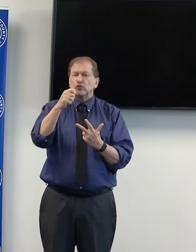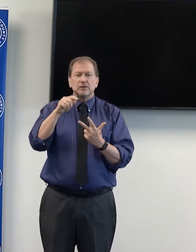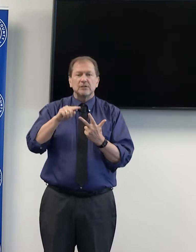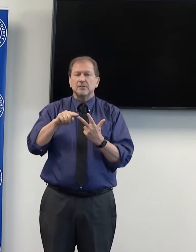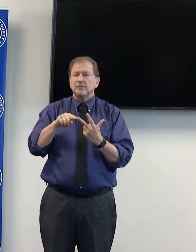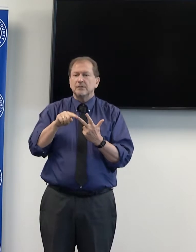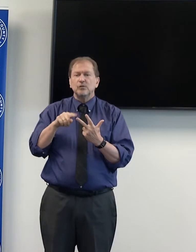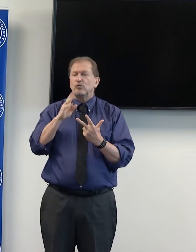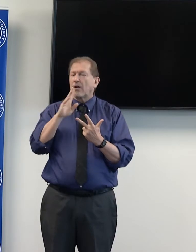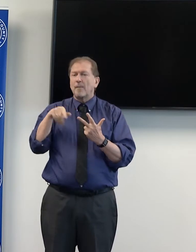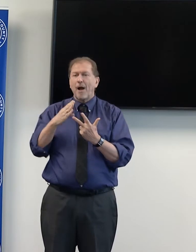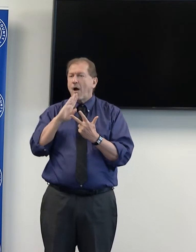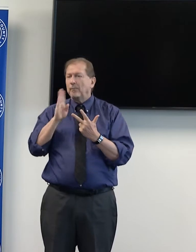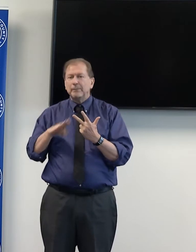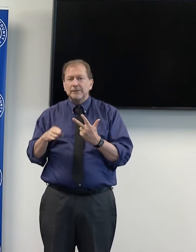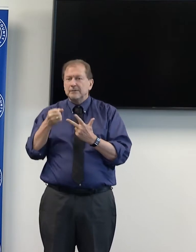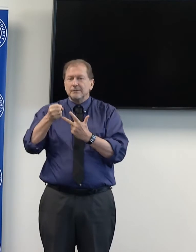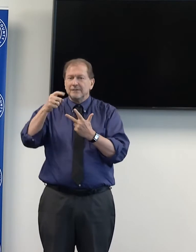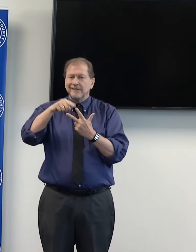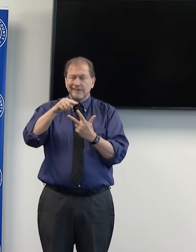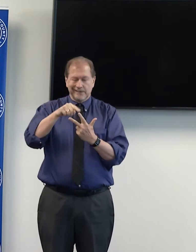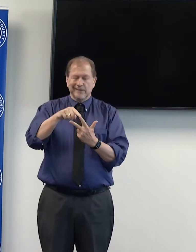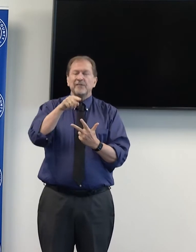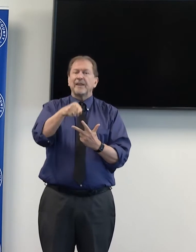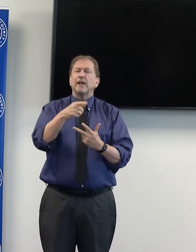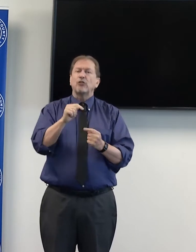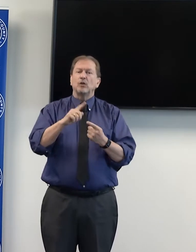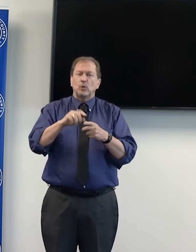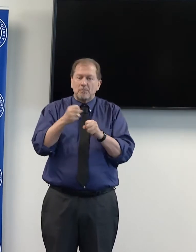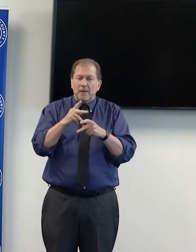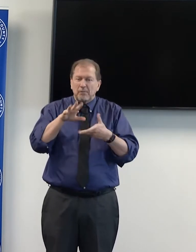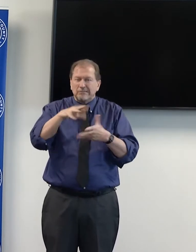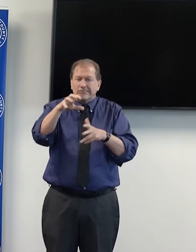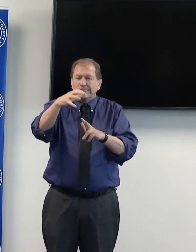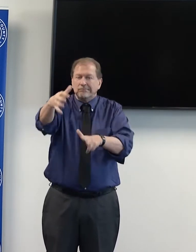chaos. And then there are the looters.